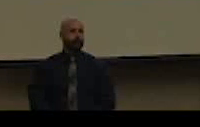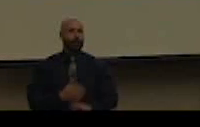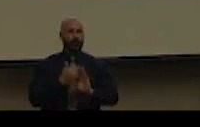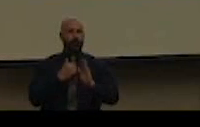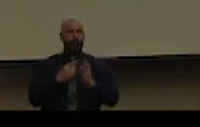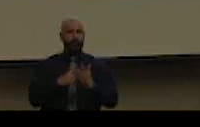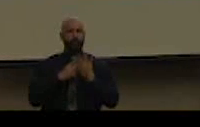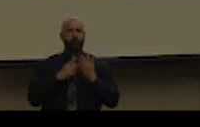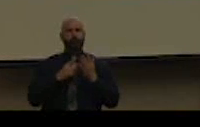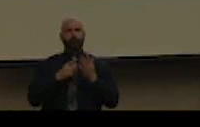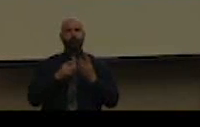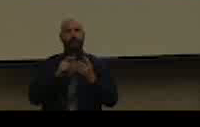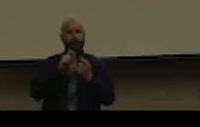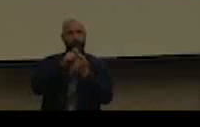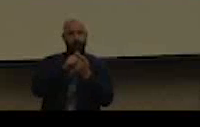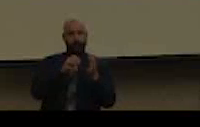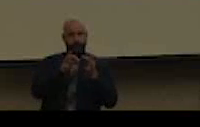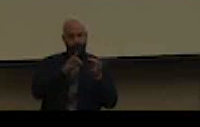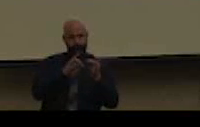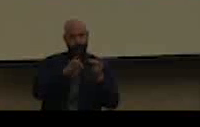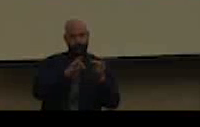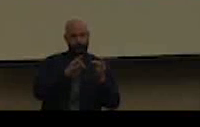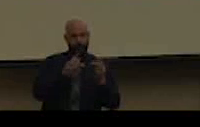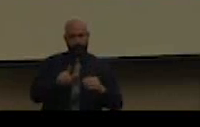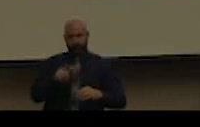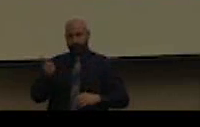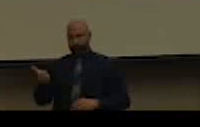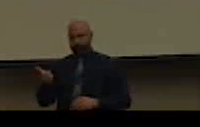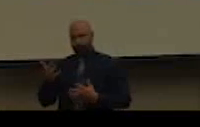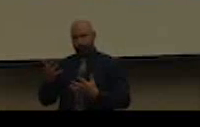champions over here, do you wanna offer thoughts about the session? Sure.